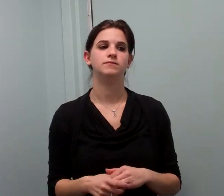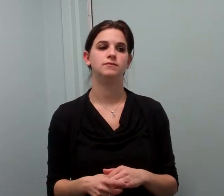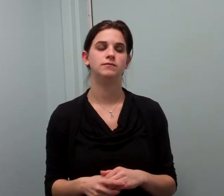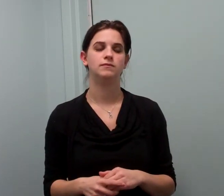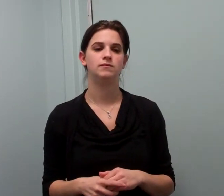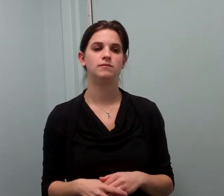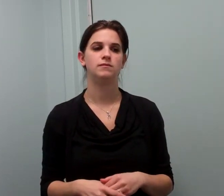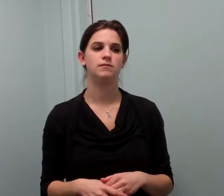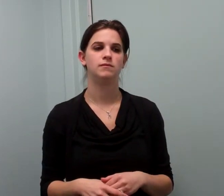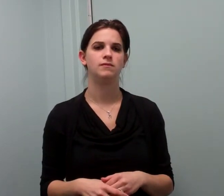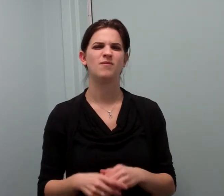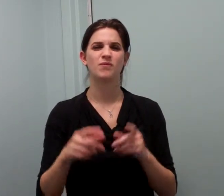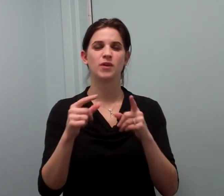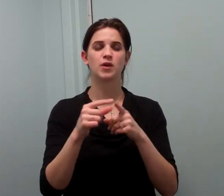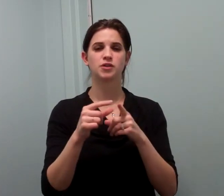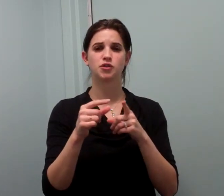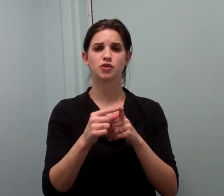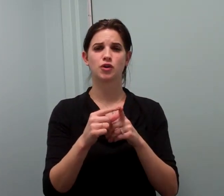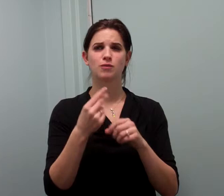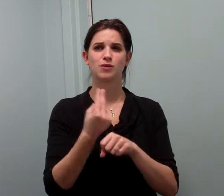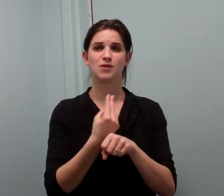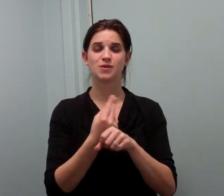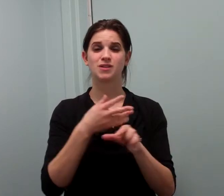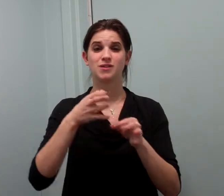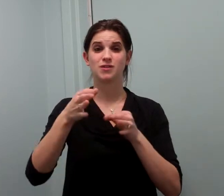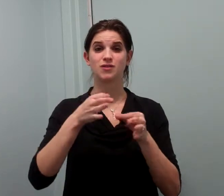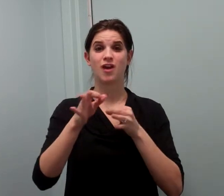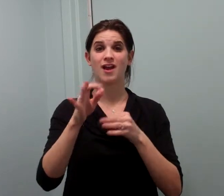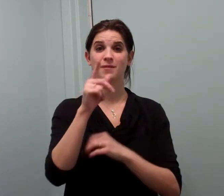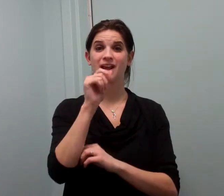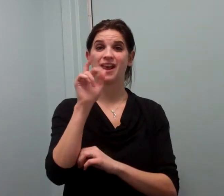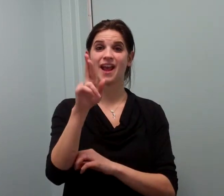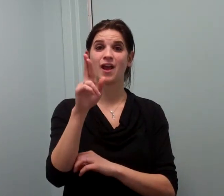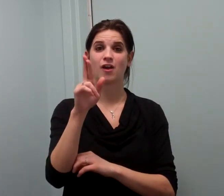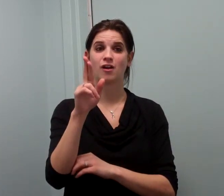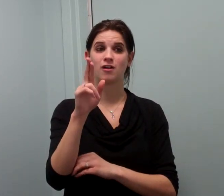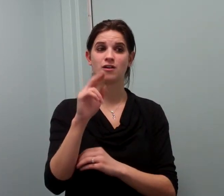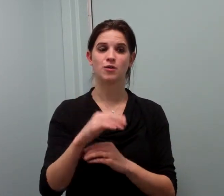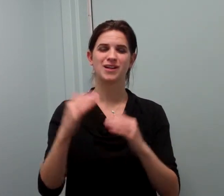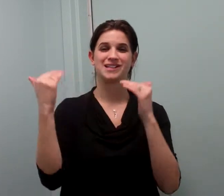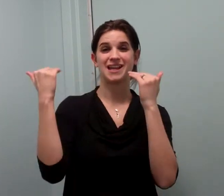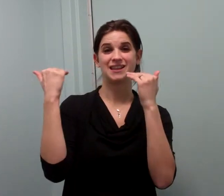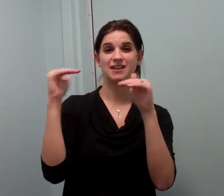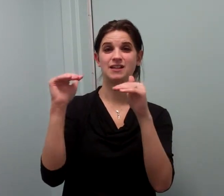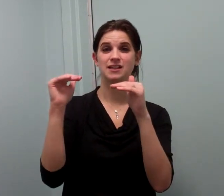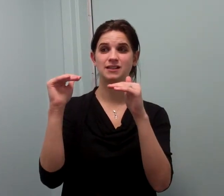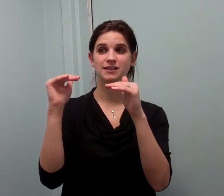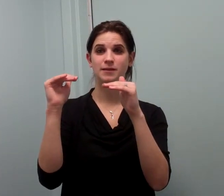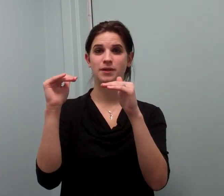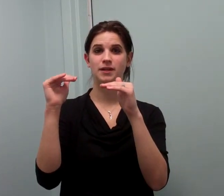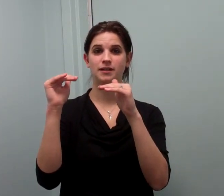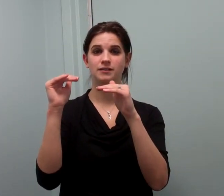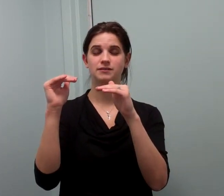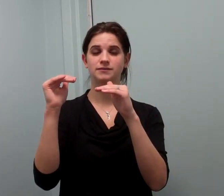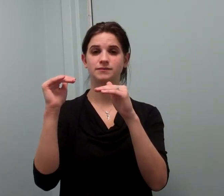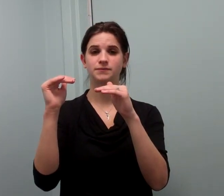Term used to describe the air when it is at the limit for the amount of water vapor that it can hold.